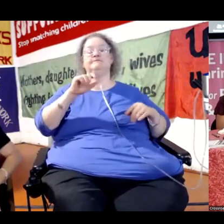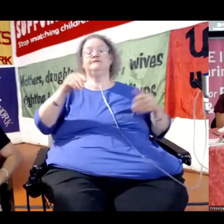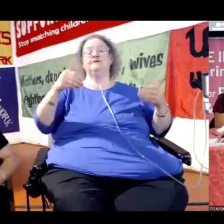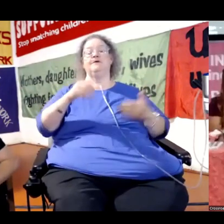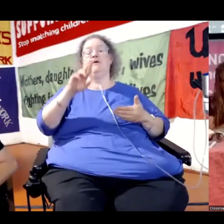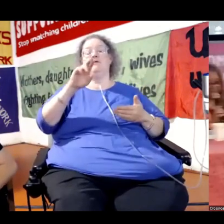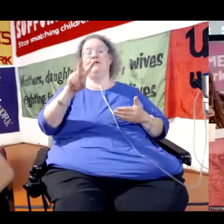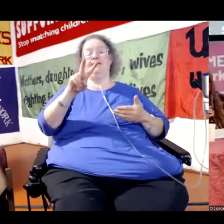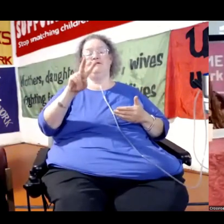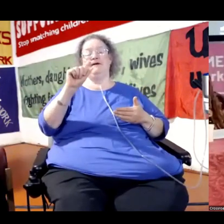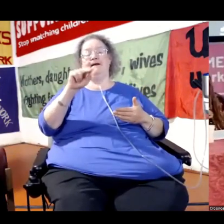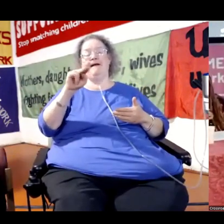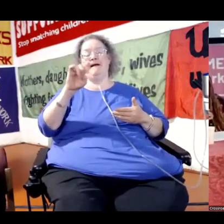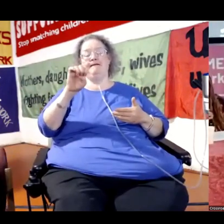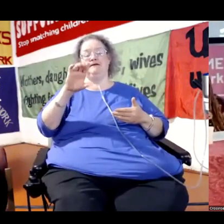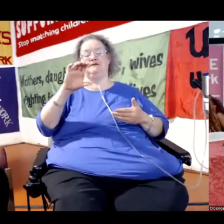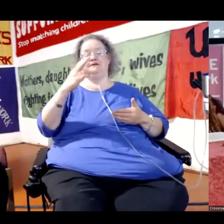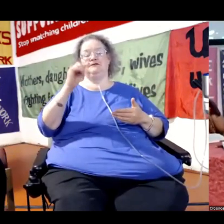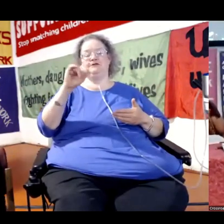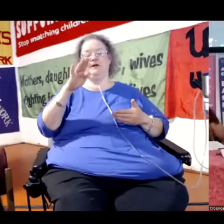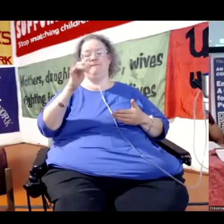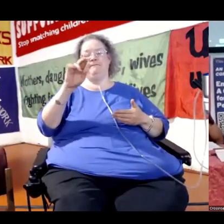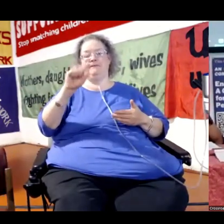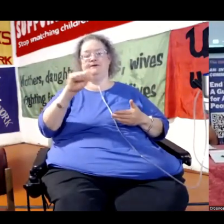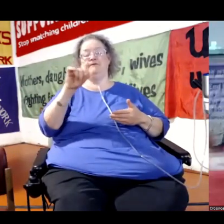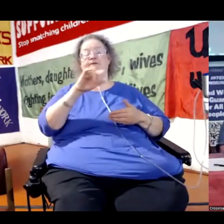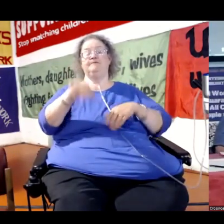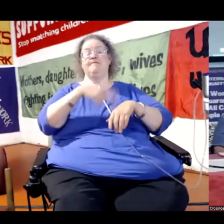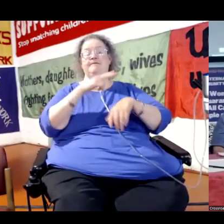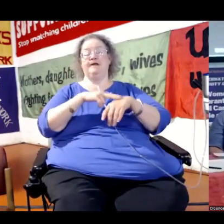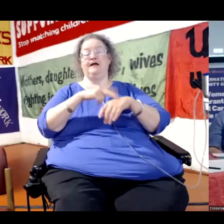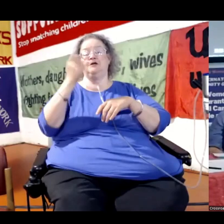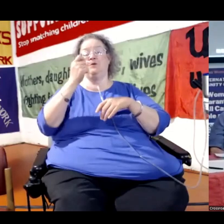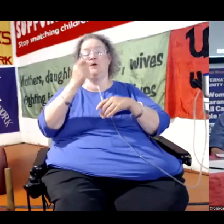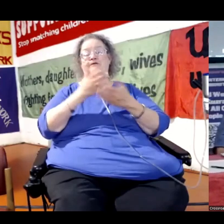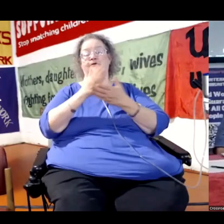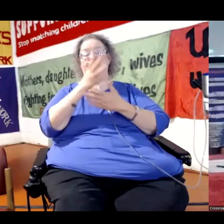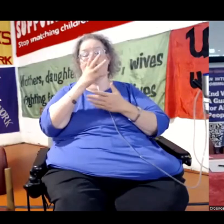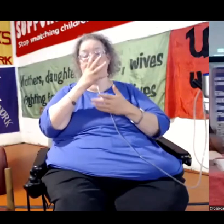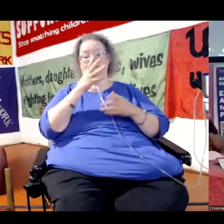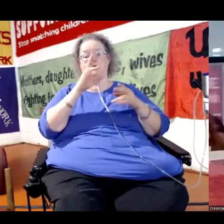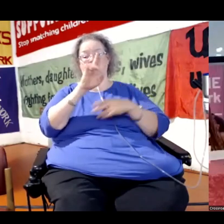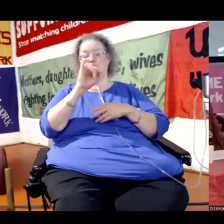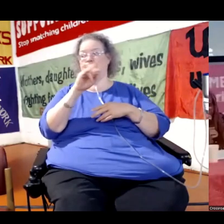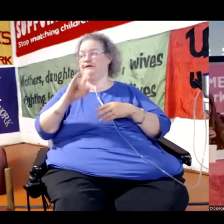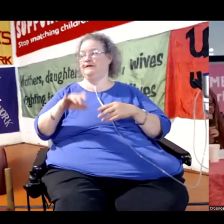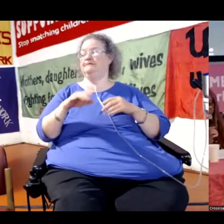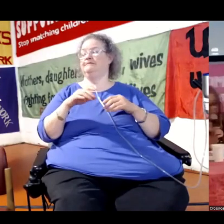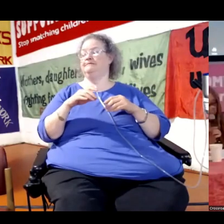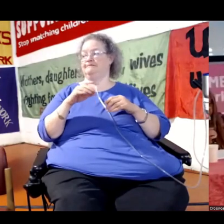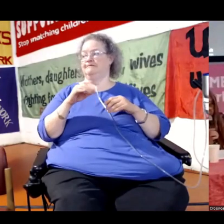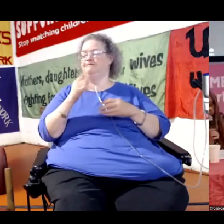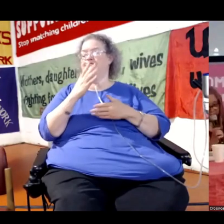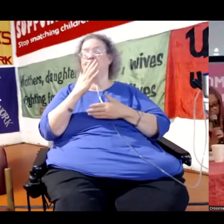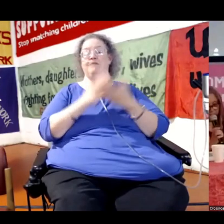Chambers. She is with the National Welfare Rights Union. She was part of the National Welfare Rights